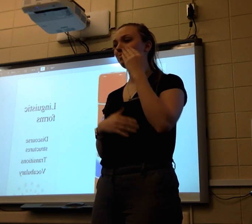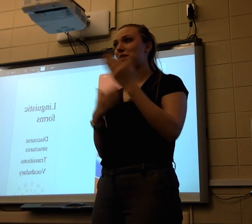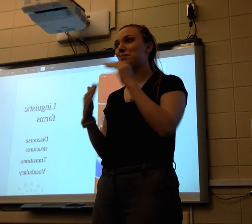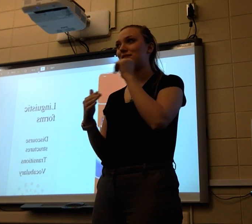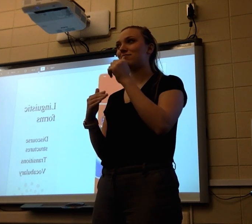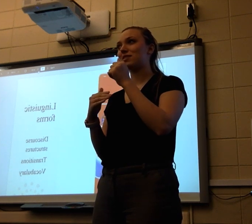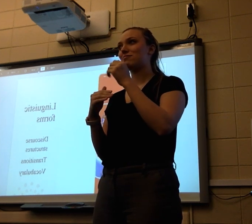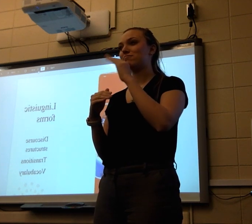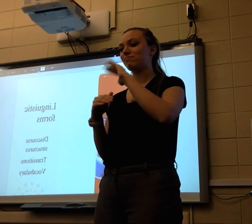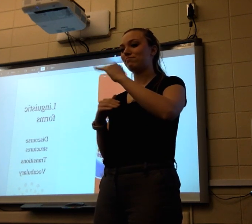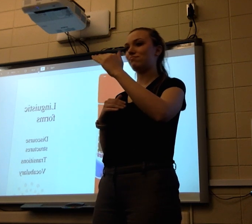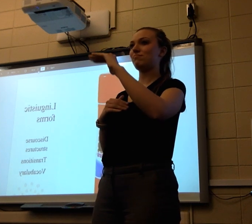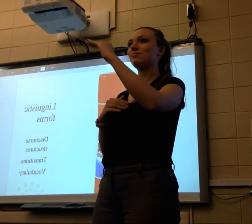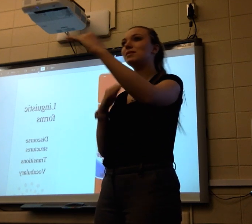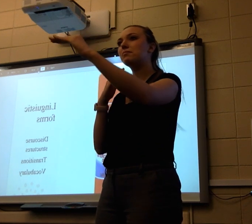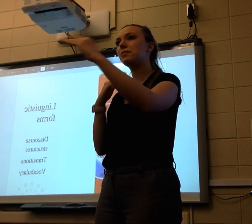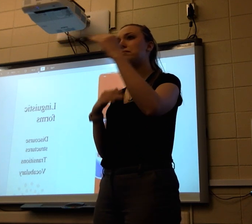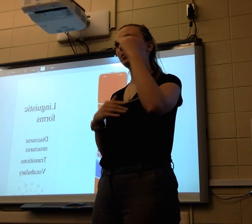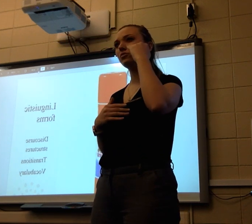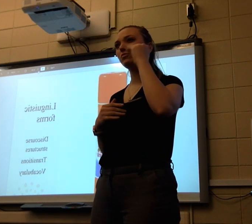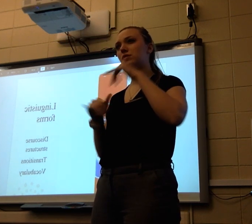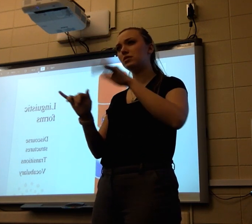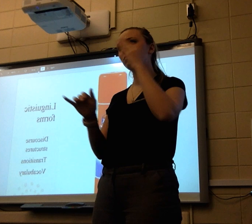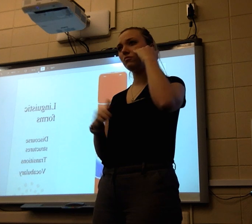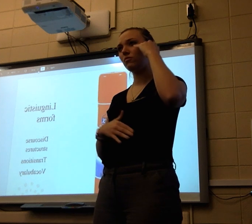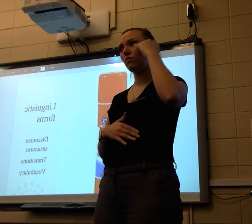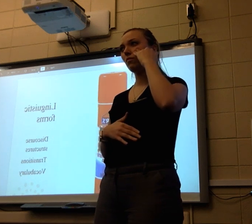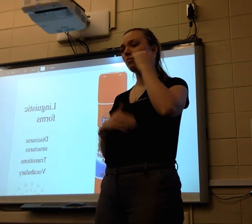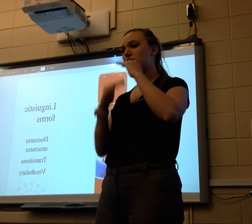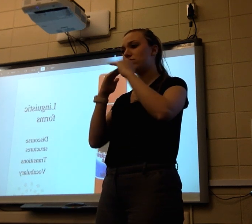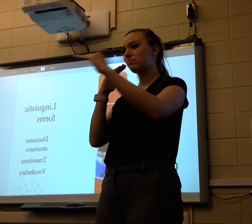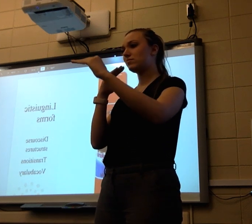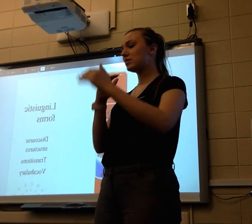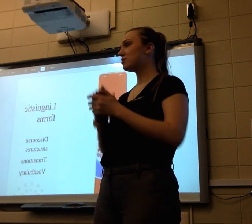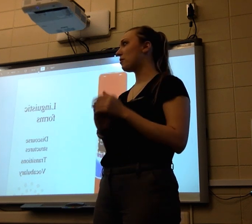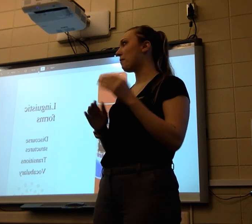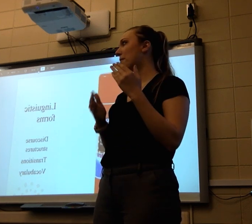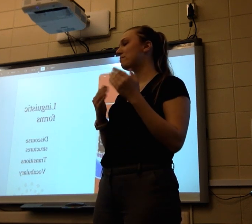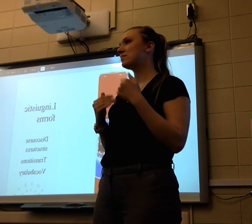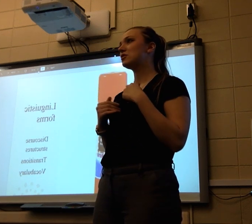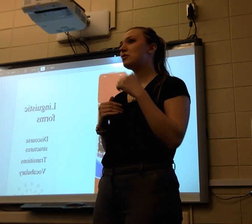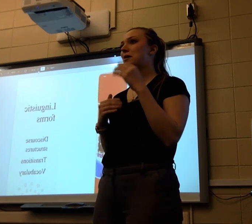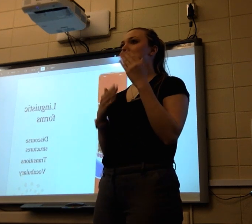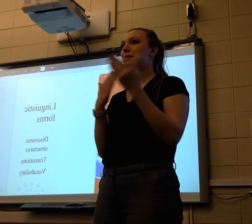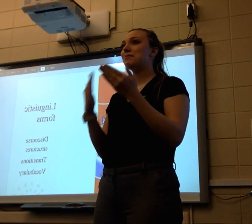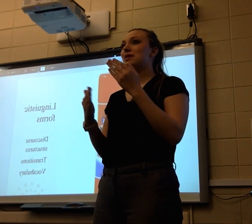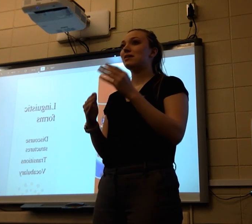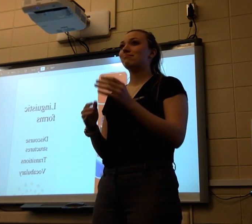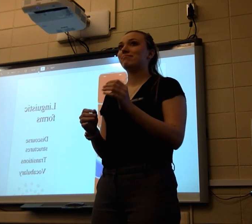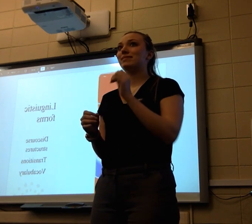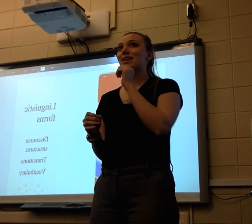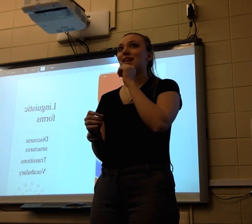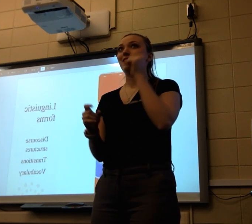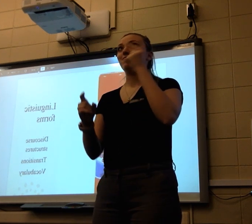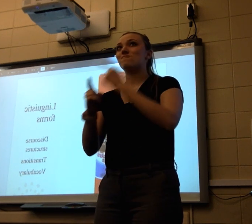bad if I'm standing next to Brenda and I'm doing some sort of theatrical performance up there, and I might frighten